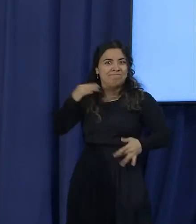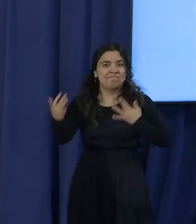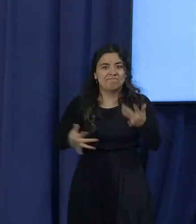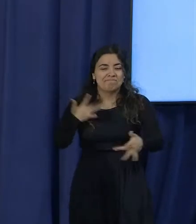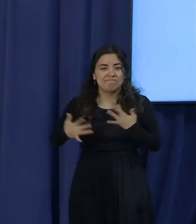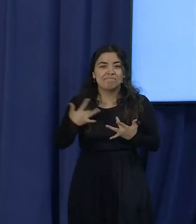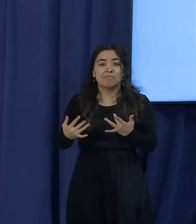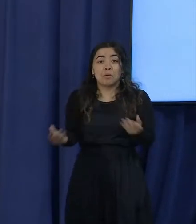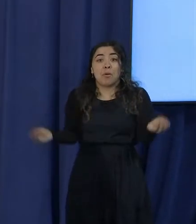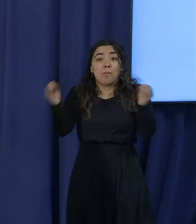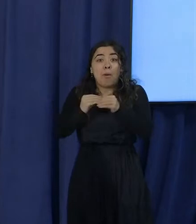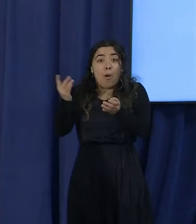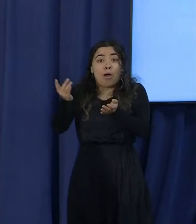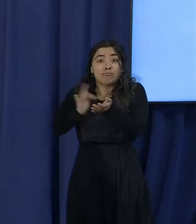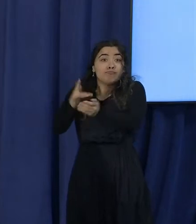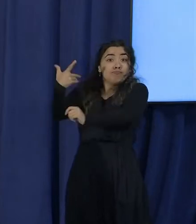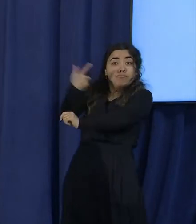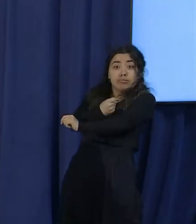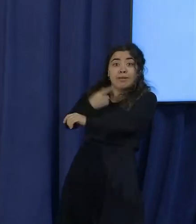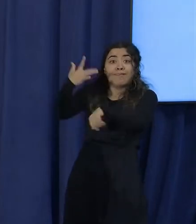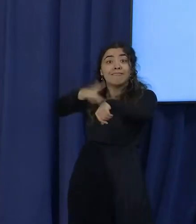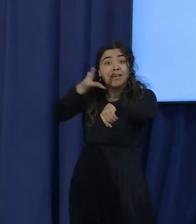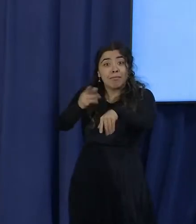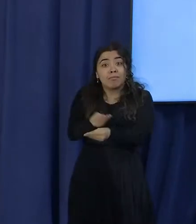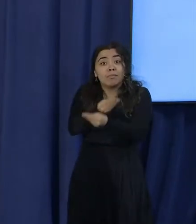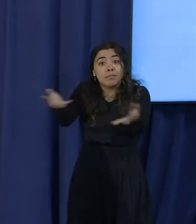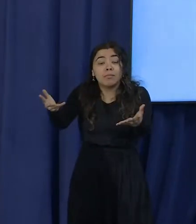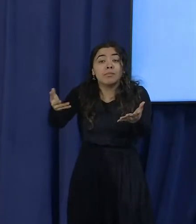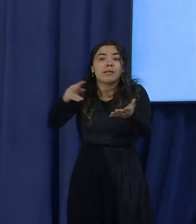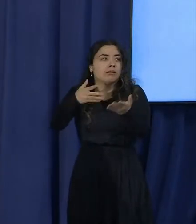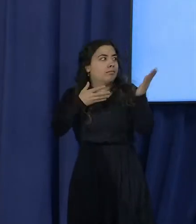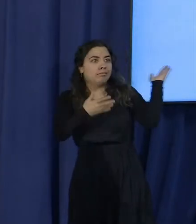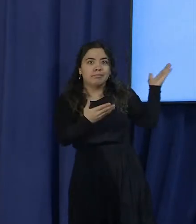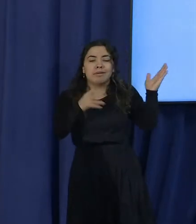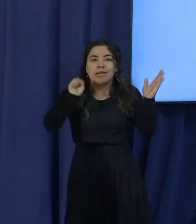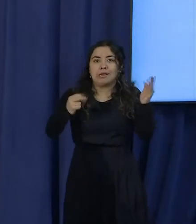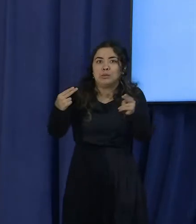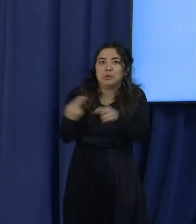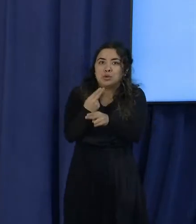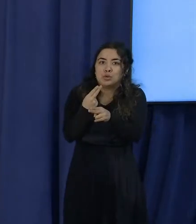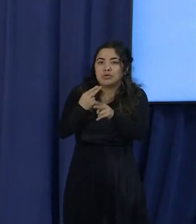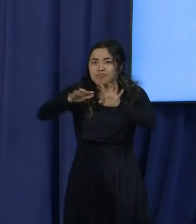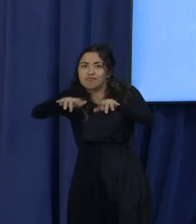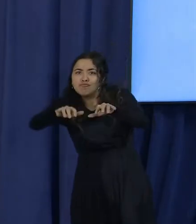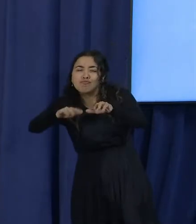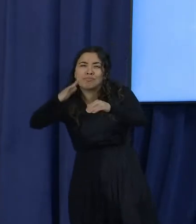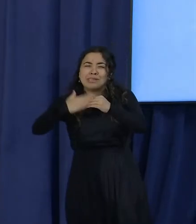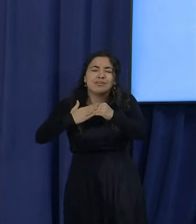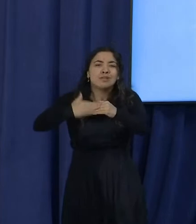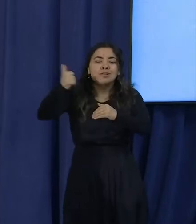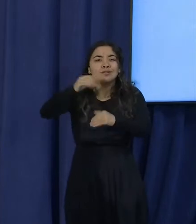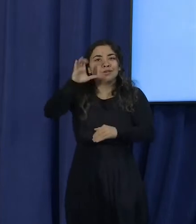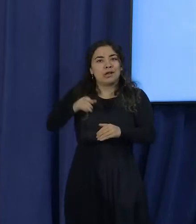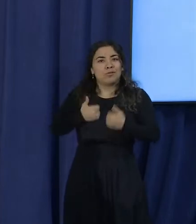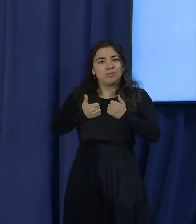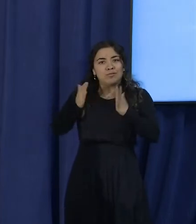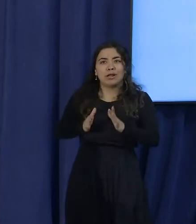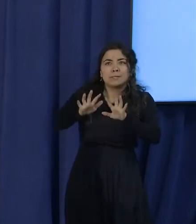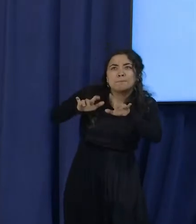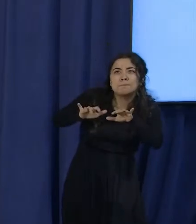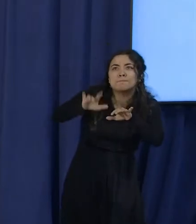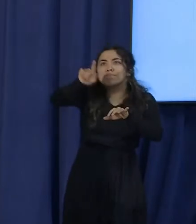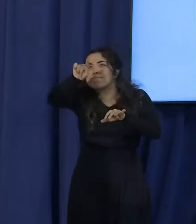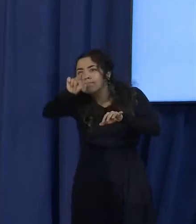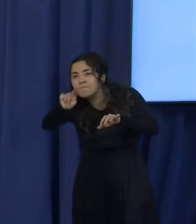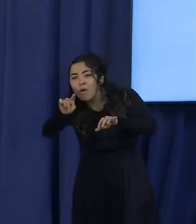more vaccine becomes available, we'll be able to use this platform to make it easier for Chicagoans to access